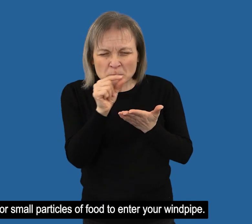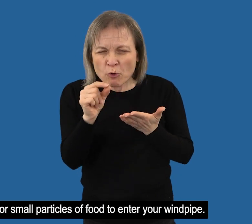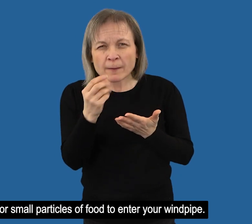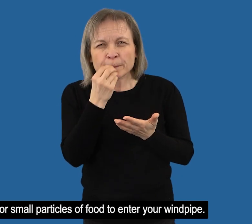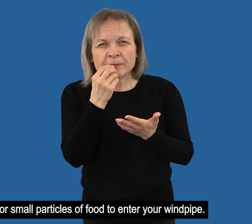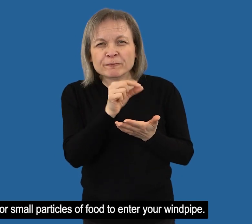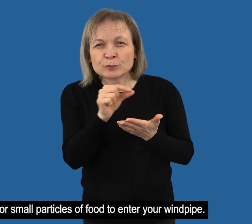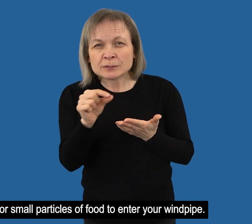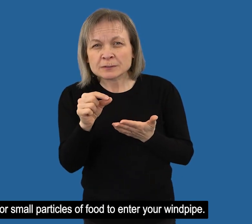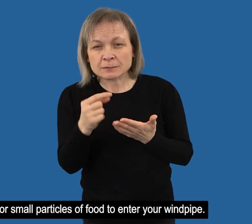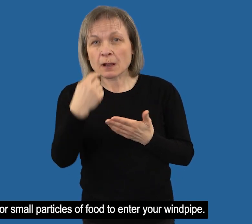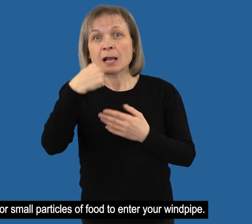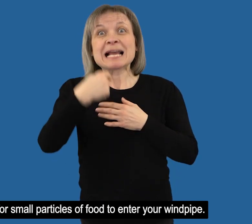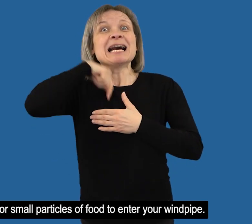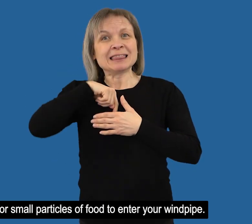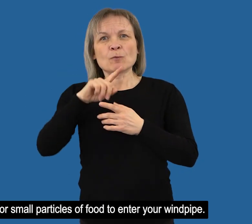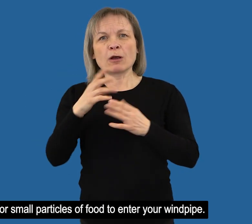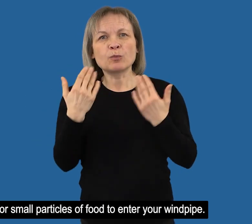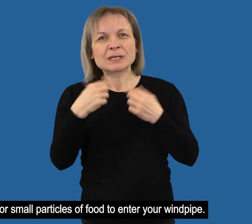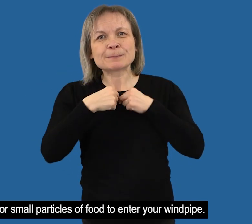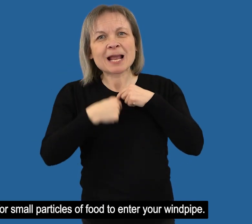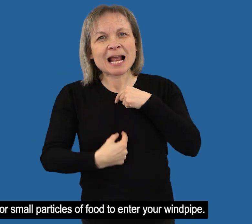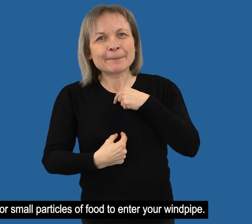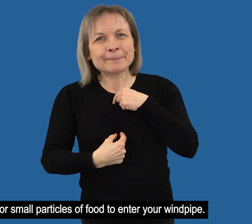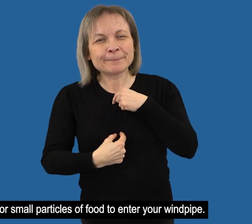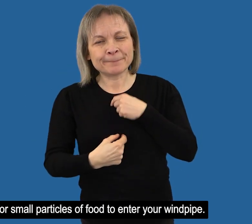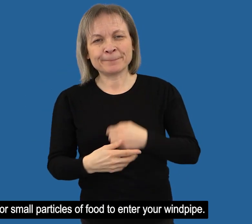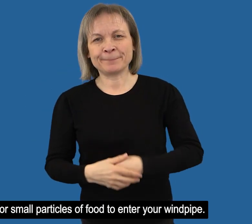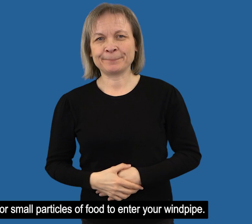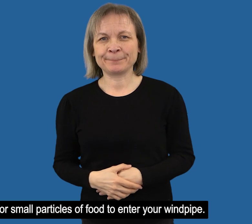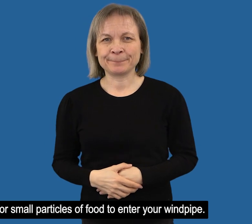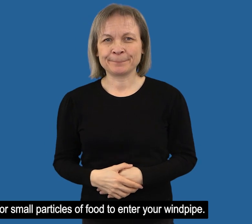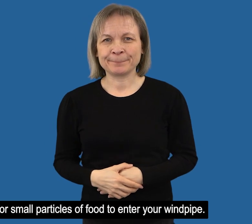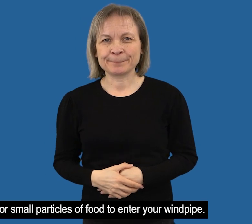This makes it possible for small particles of food to enter your windpipe.